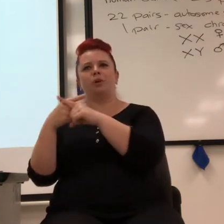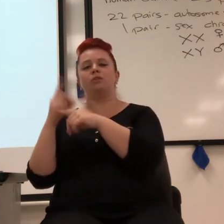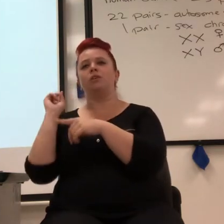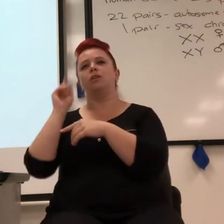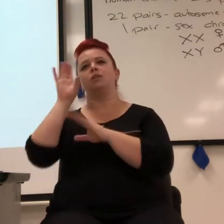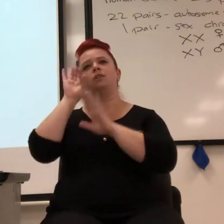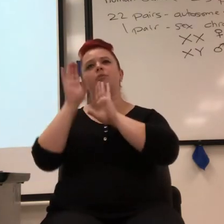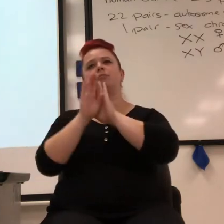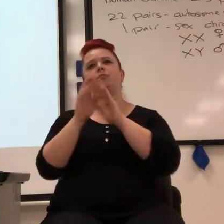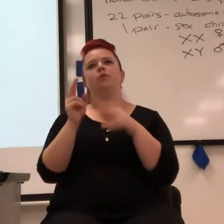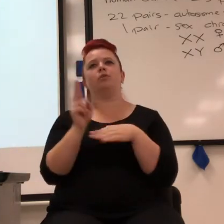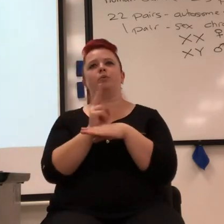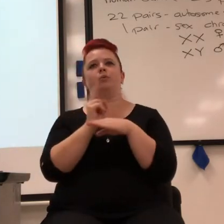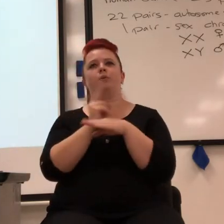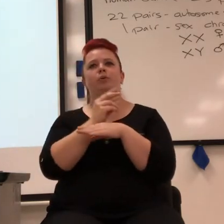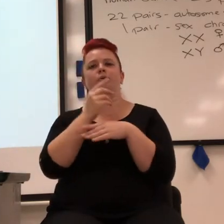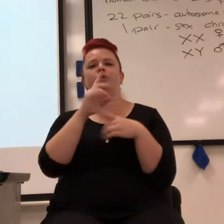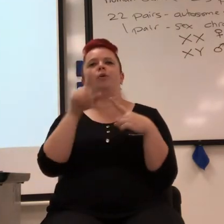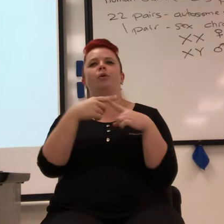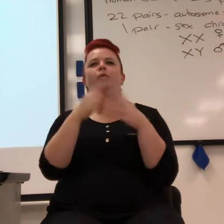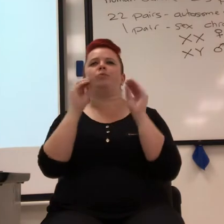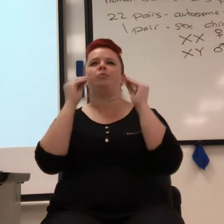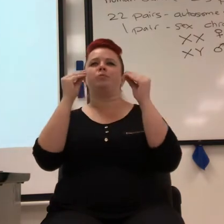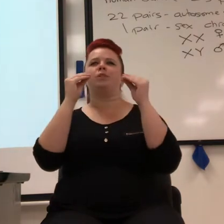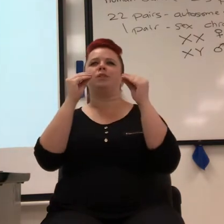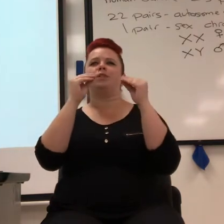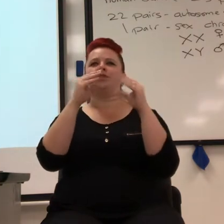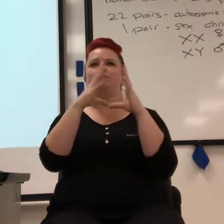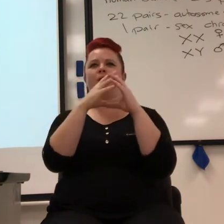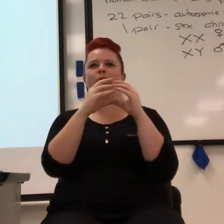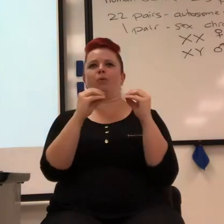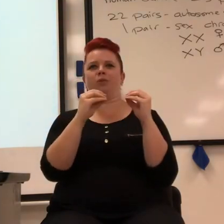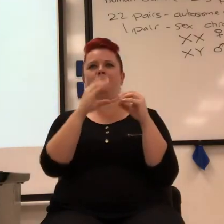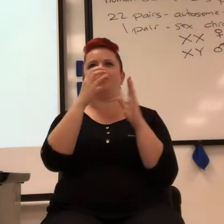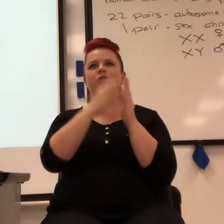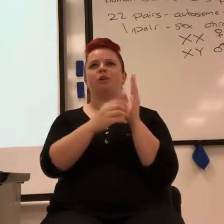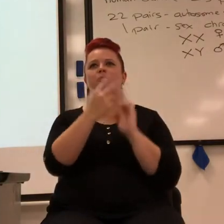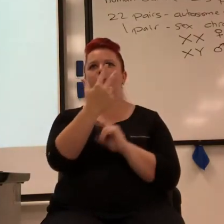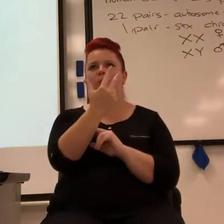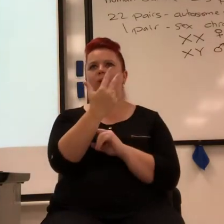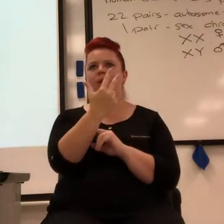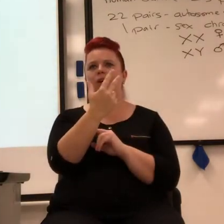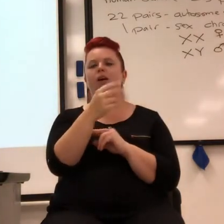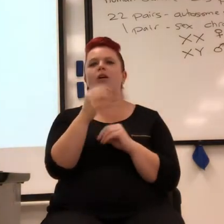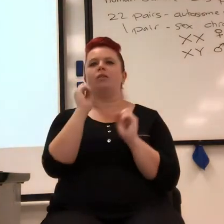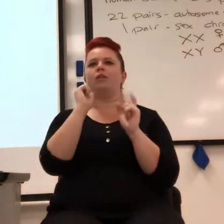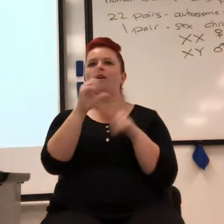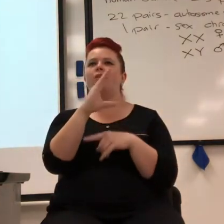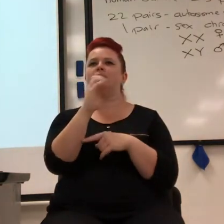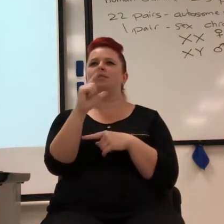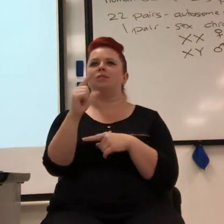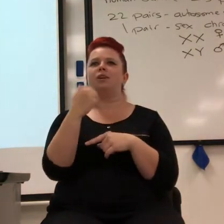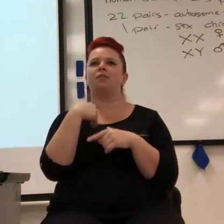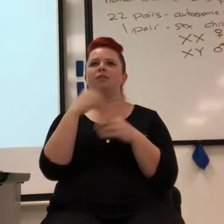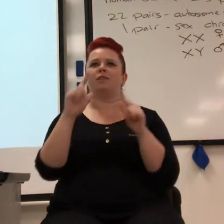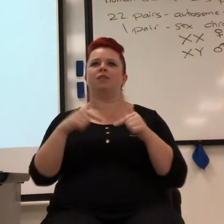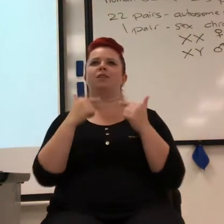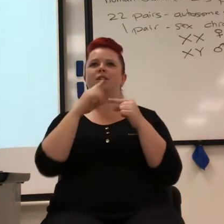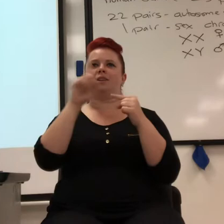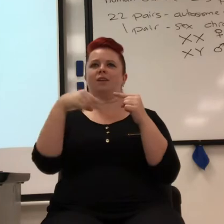use for cell division when we teach mitosis in chapter 3 and 4:30. Okay, all cells have this life